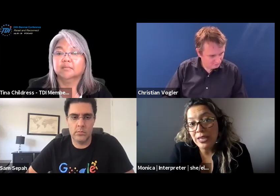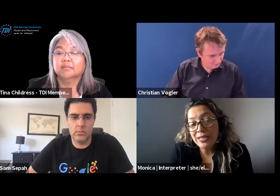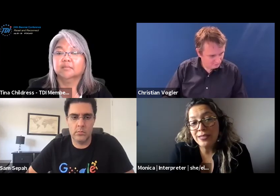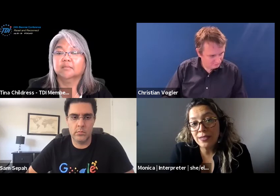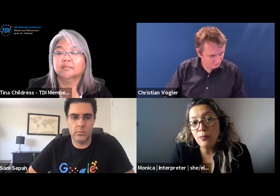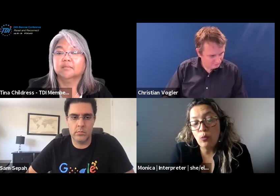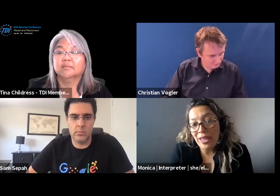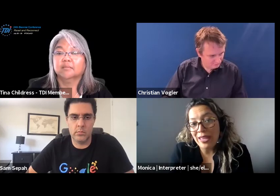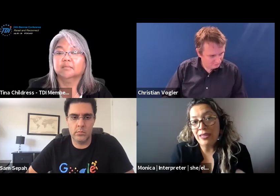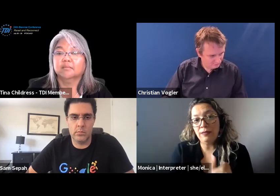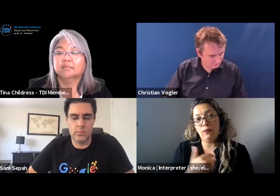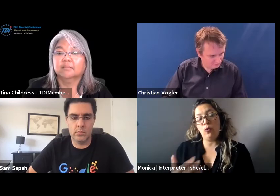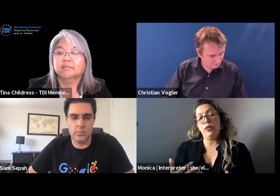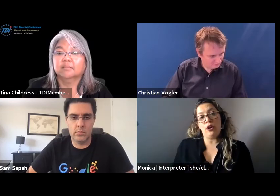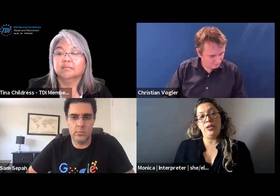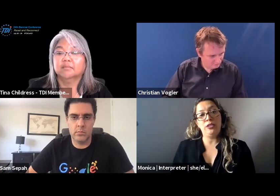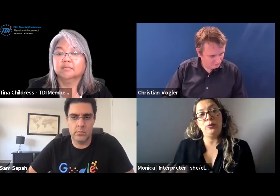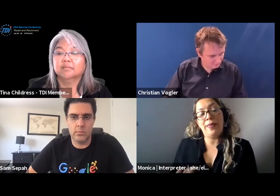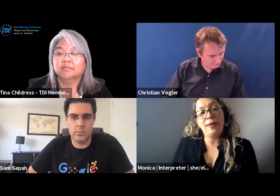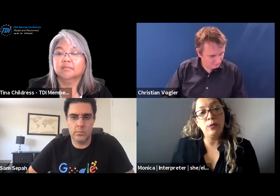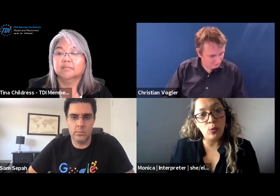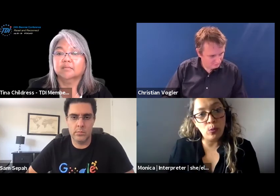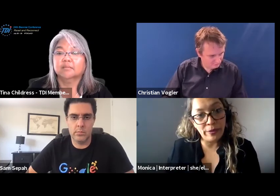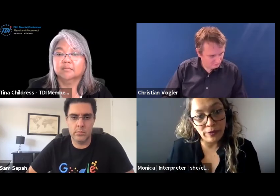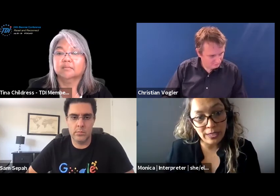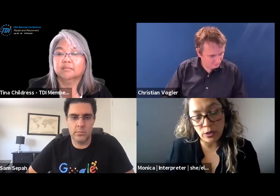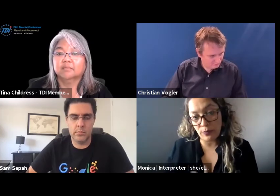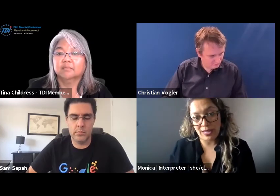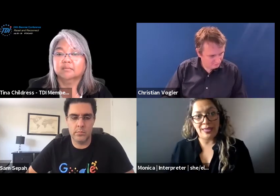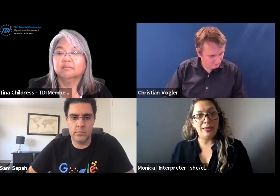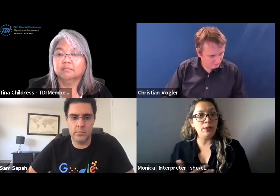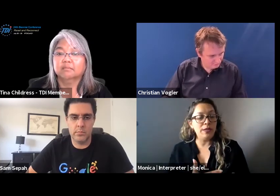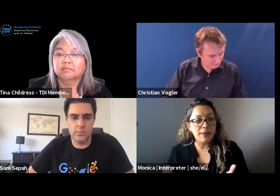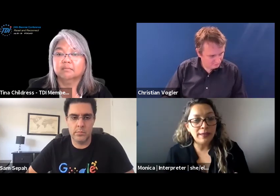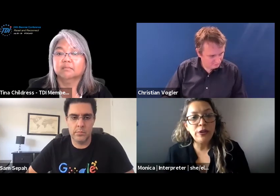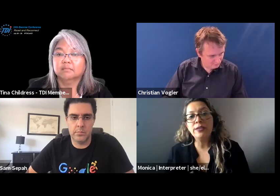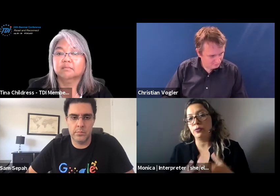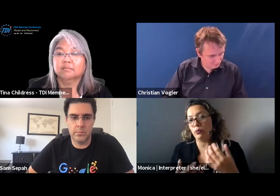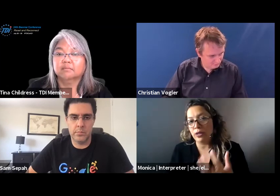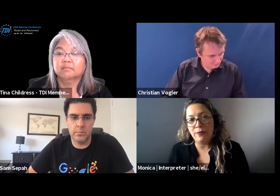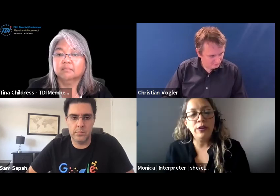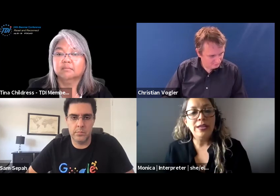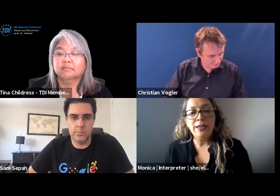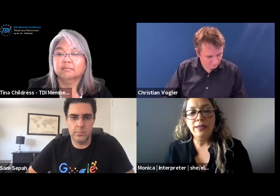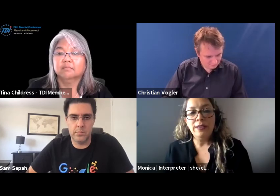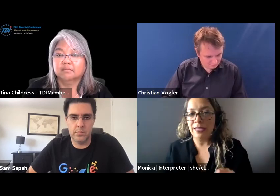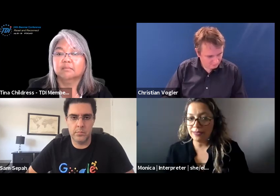put in some way for the audience to let them know what their needs are, right? They can put an email address or whatever. They can